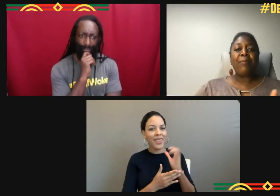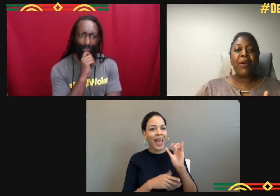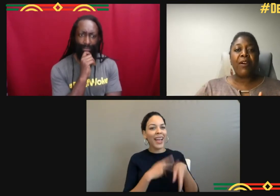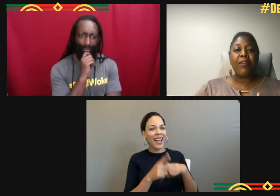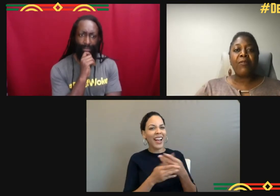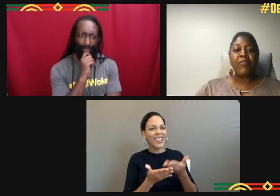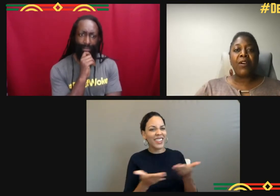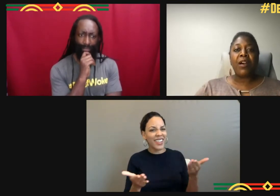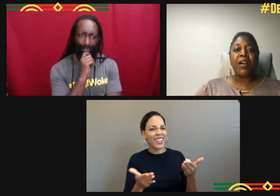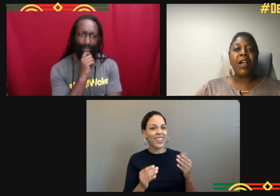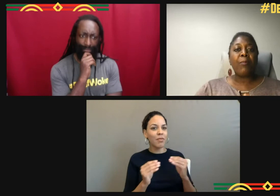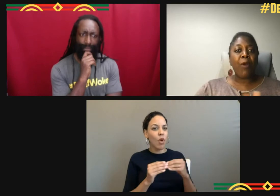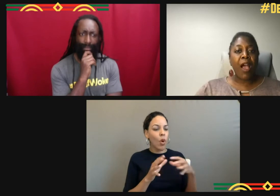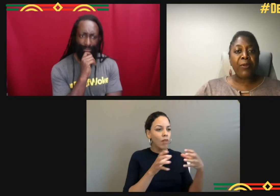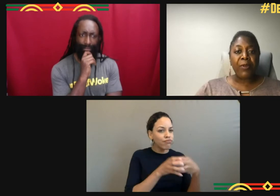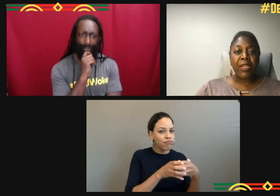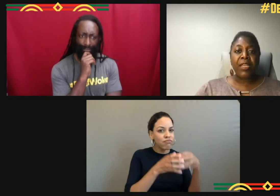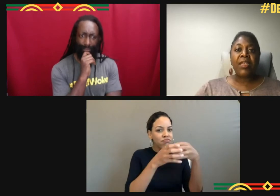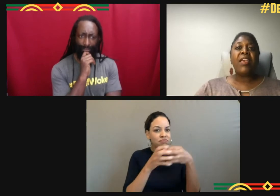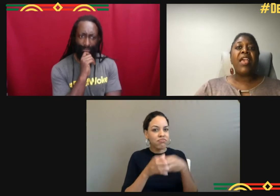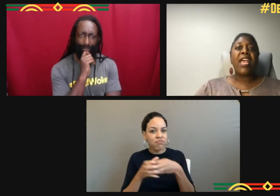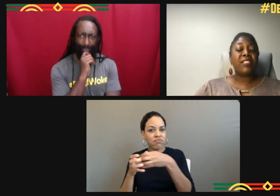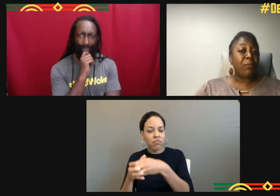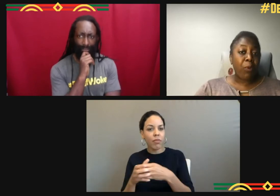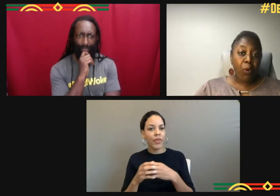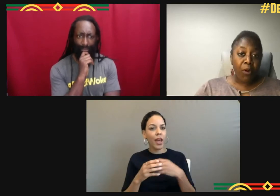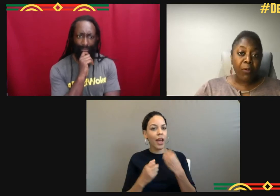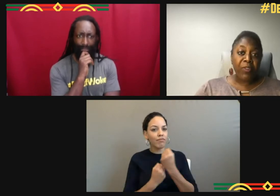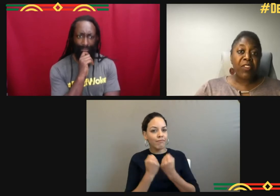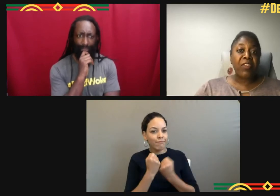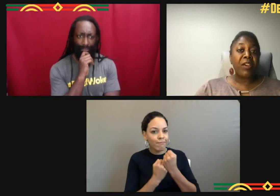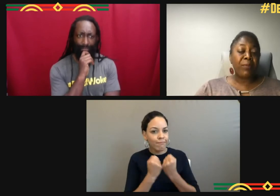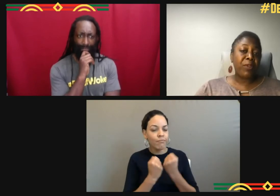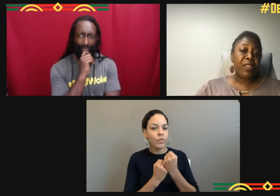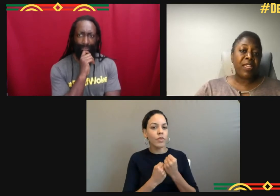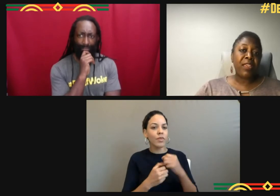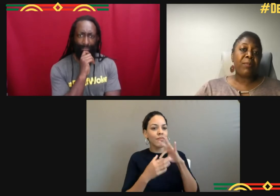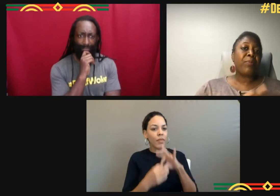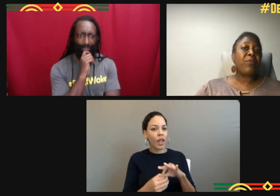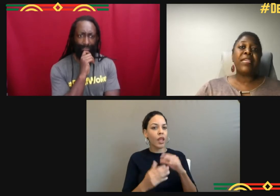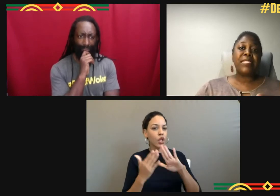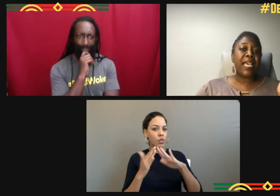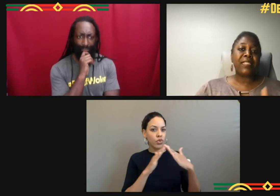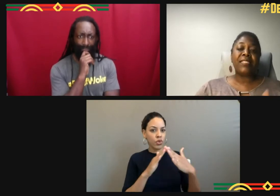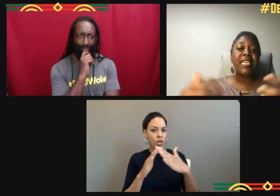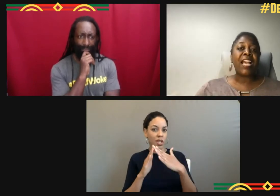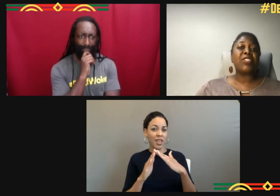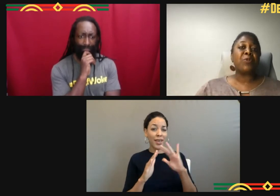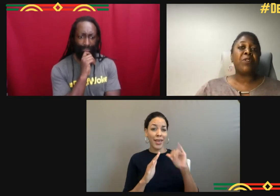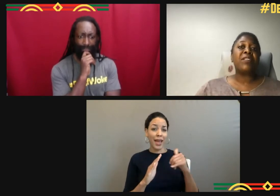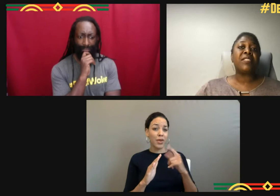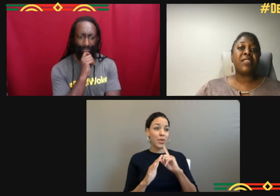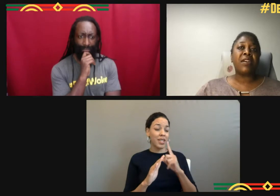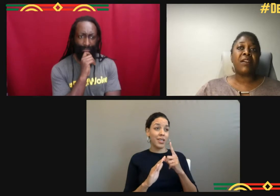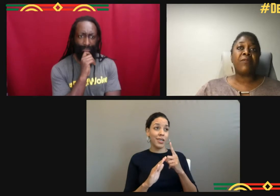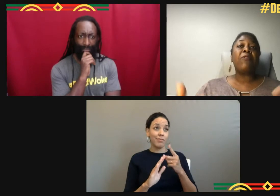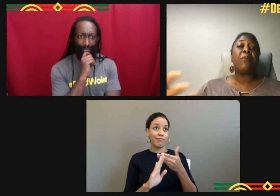That type of camaraderie and support within the community predates the